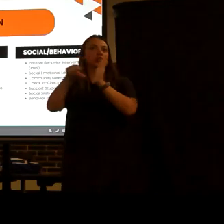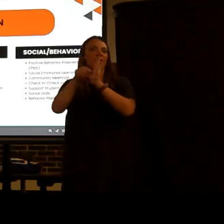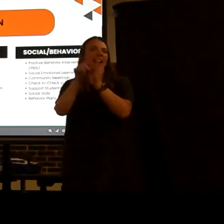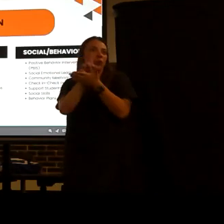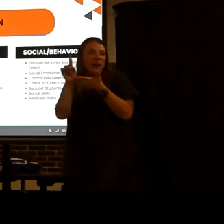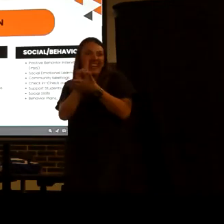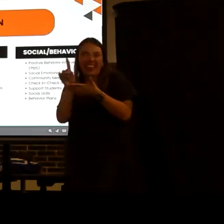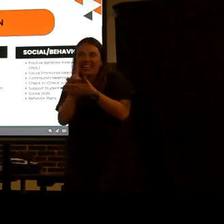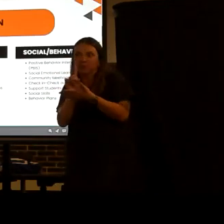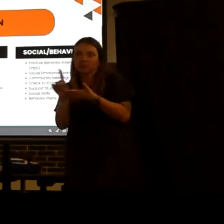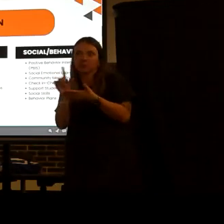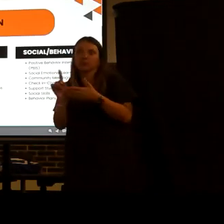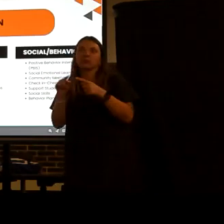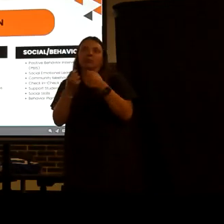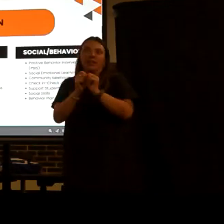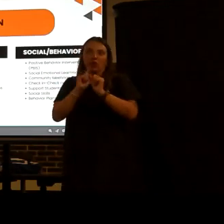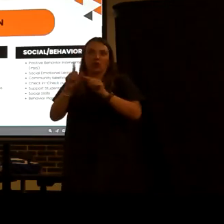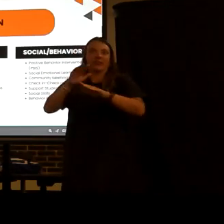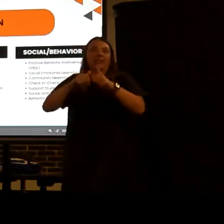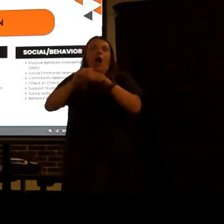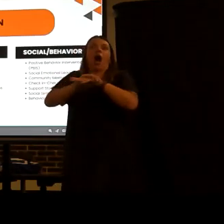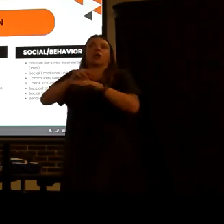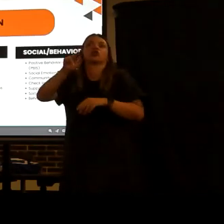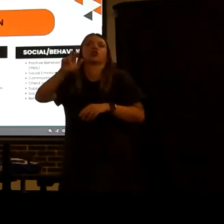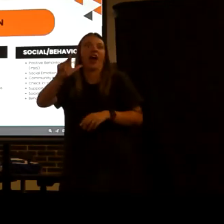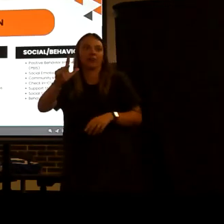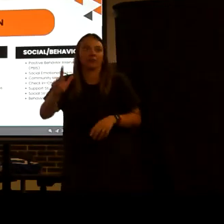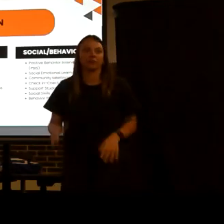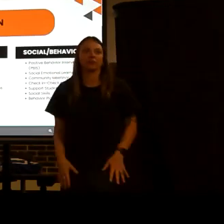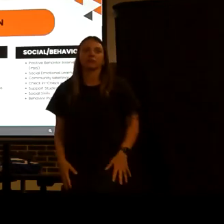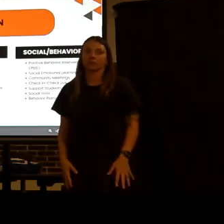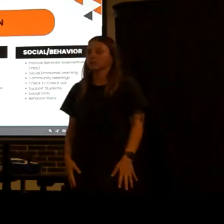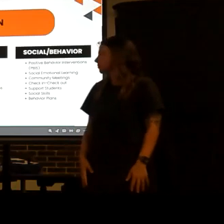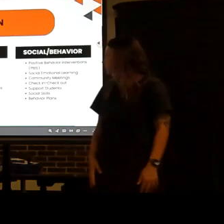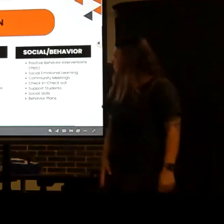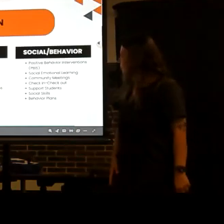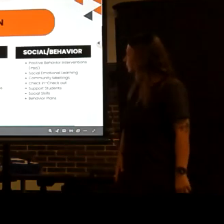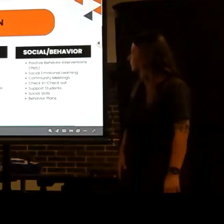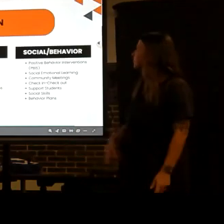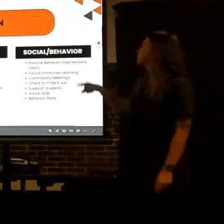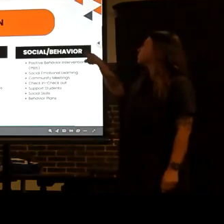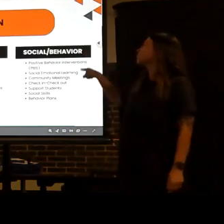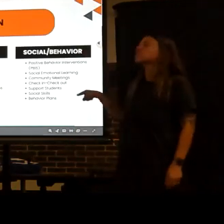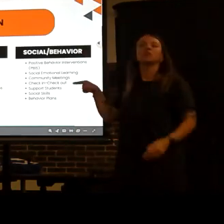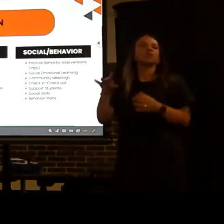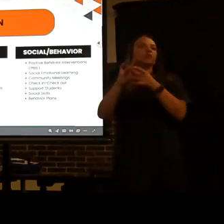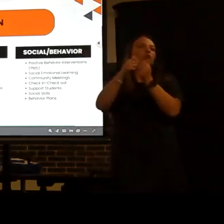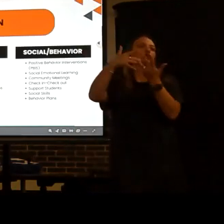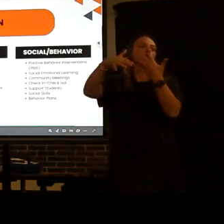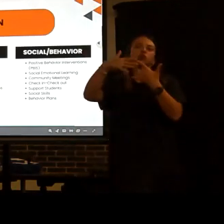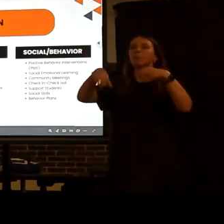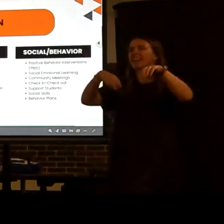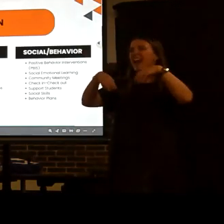AIP, that helps monitor our students' grades every week, making sure that that data is on